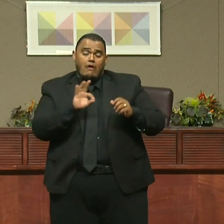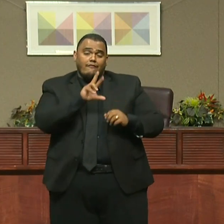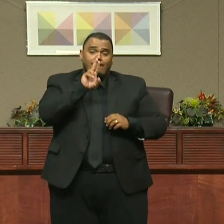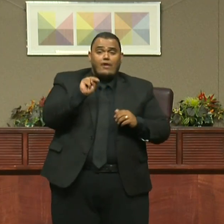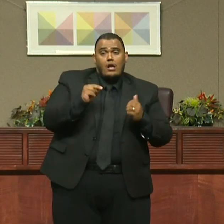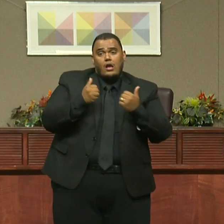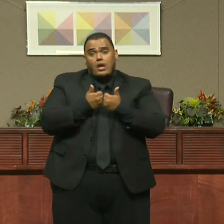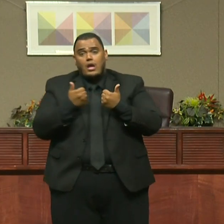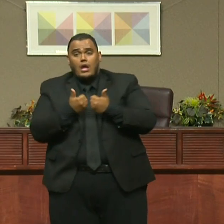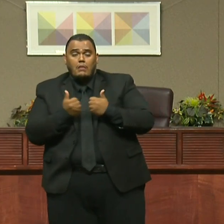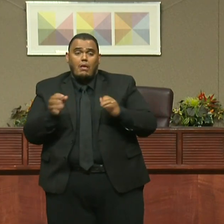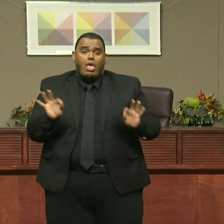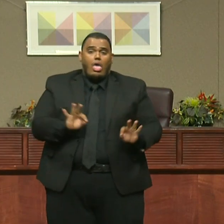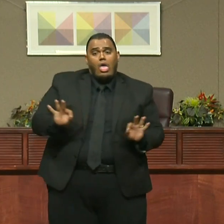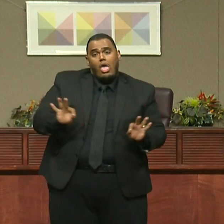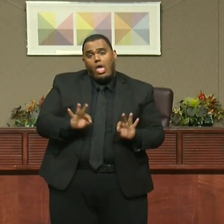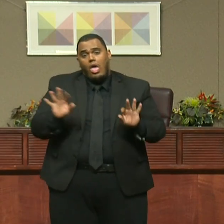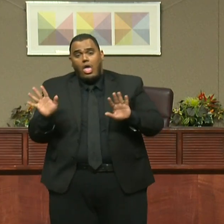not.